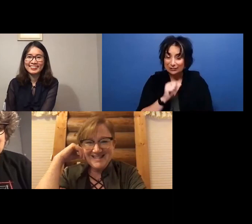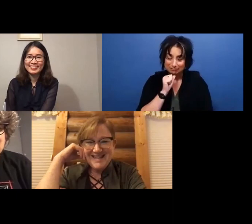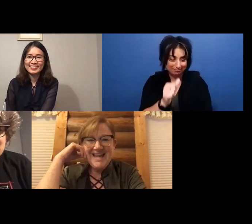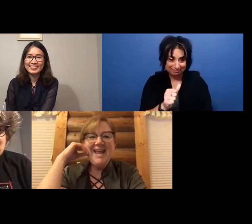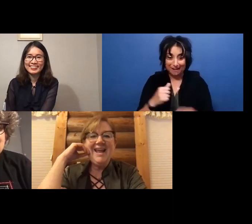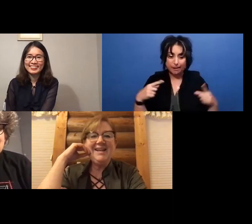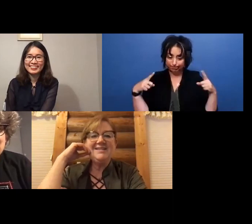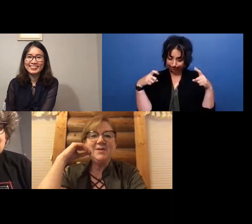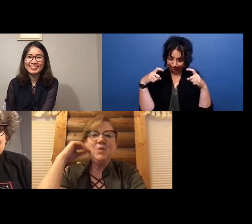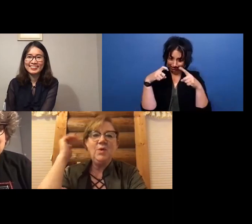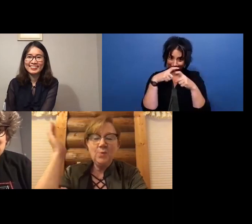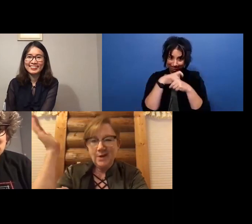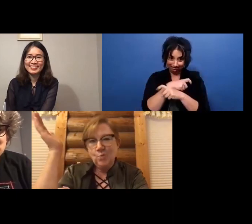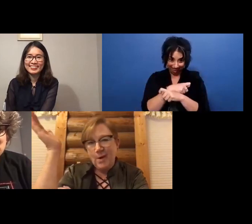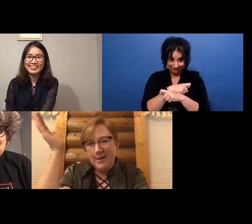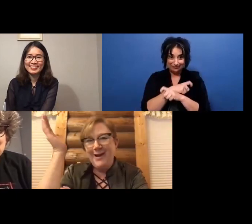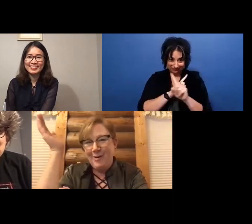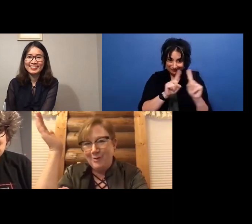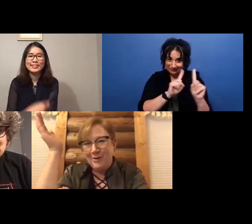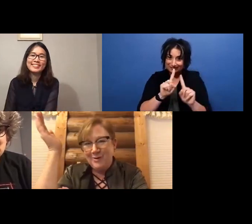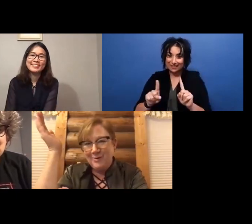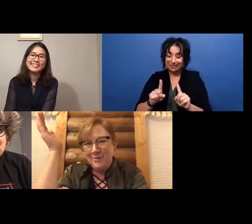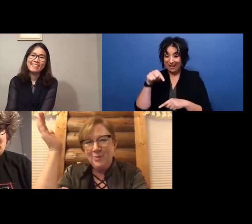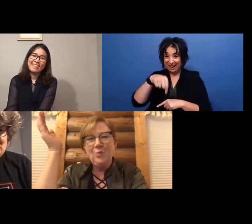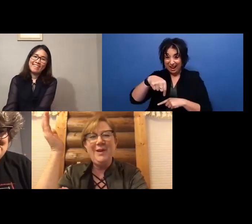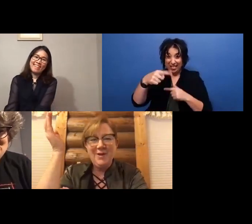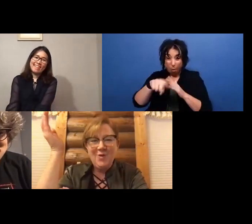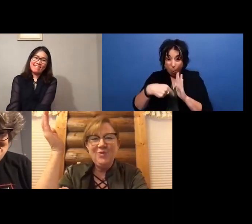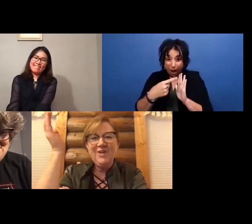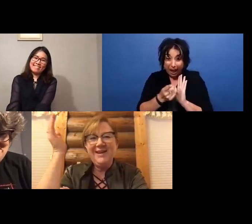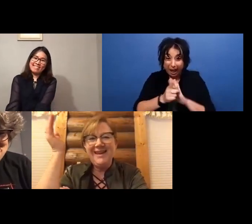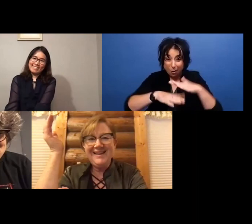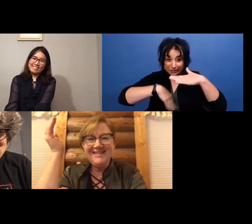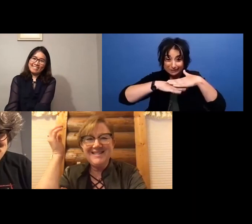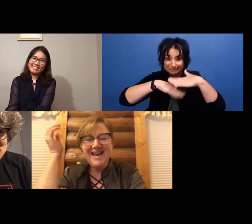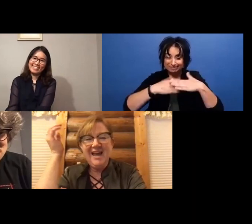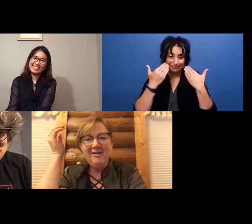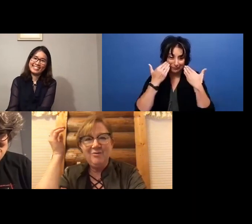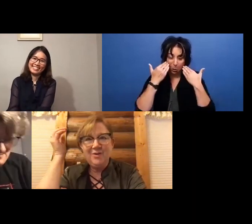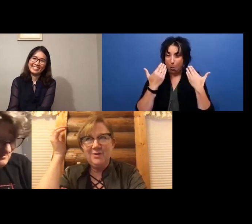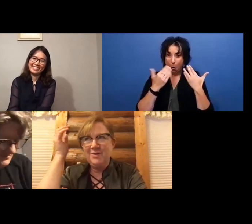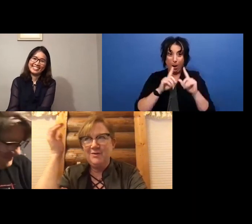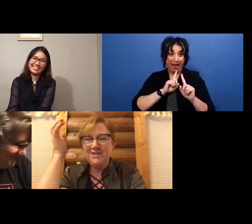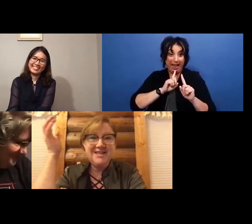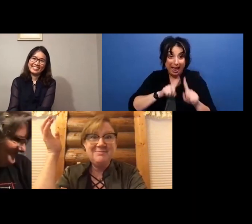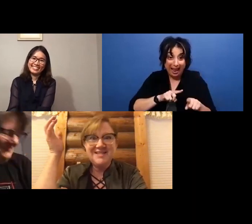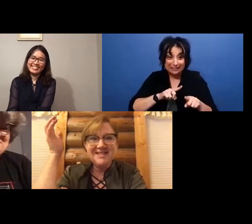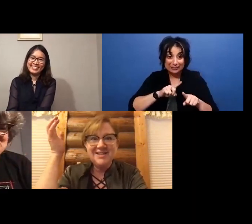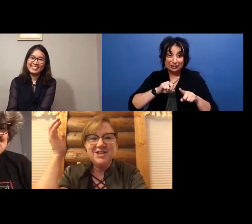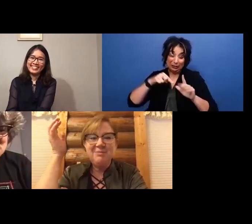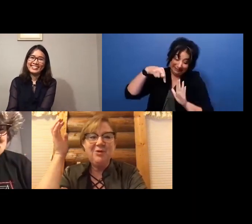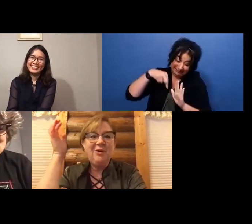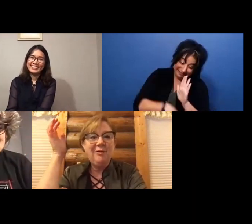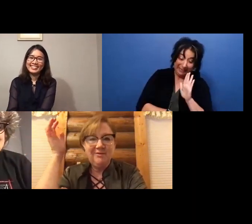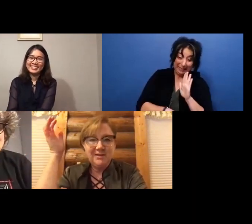complex. And so within 1 hour, we know that we can't have a deep